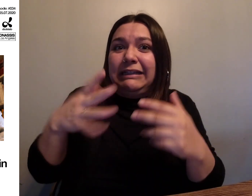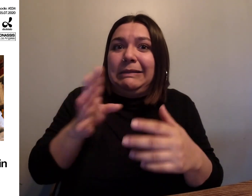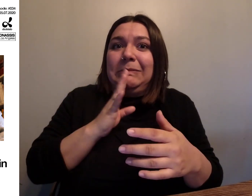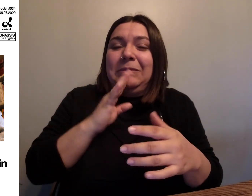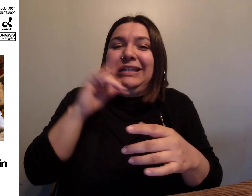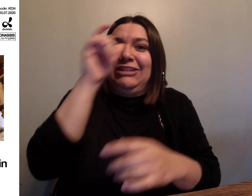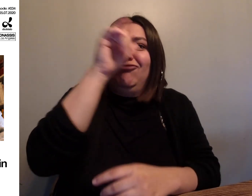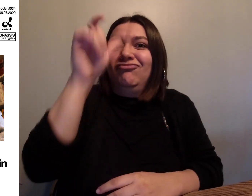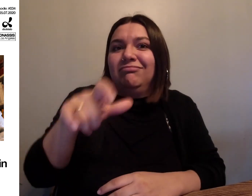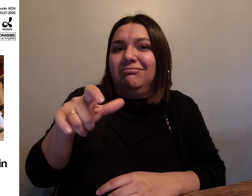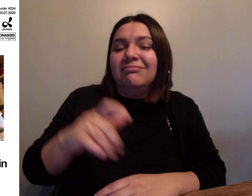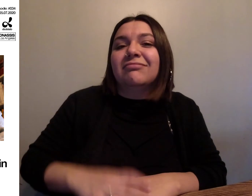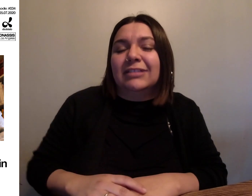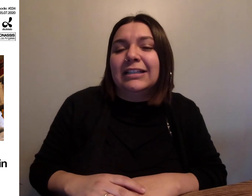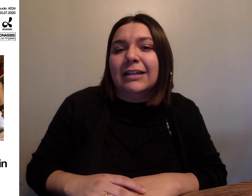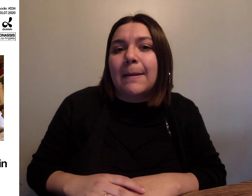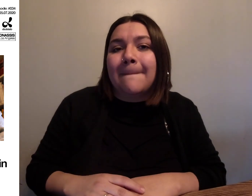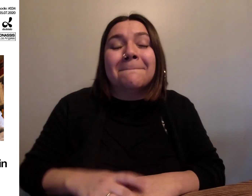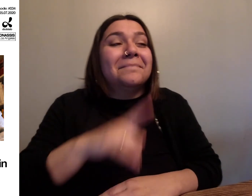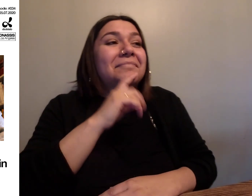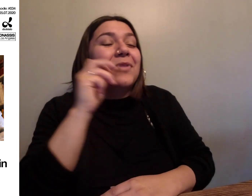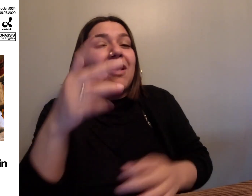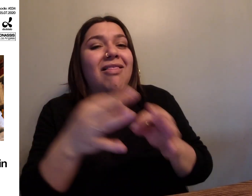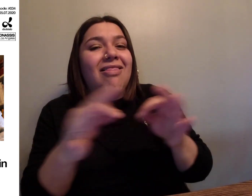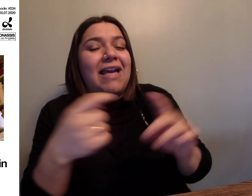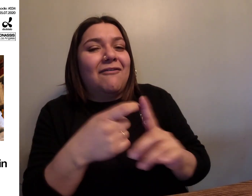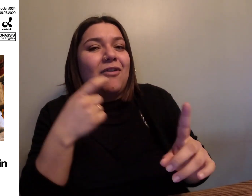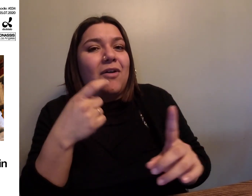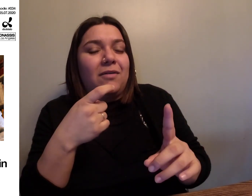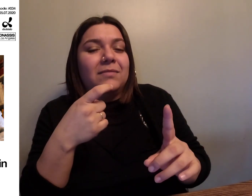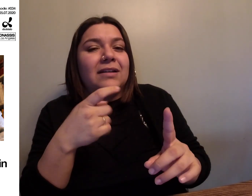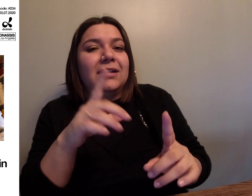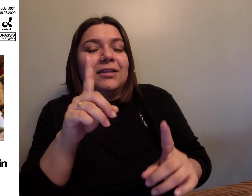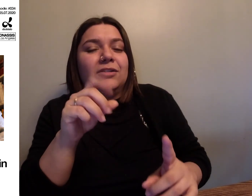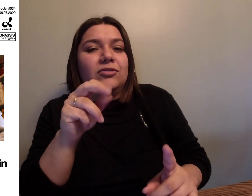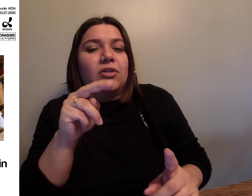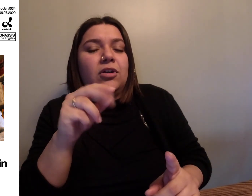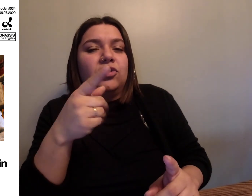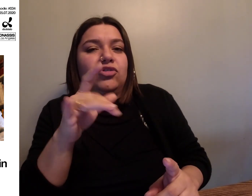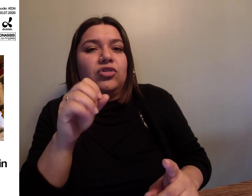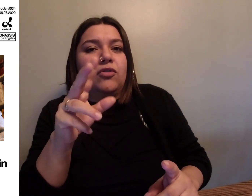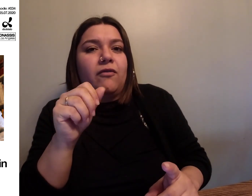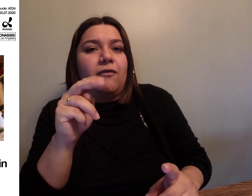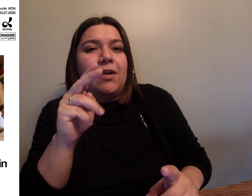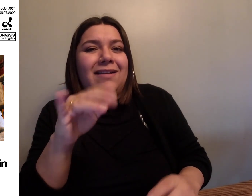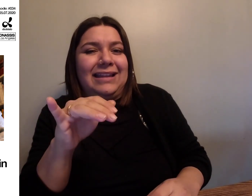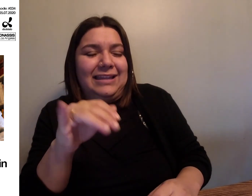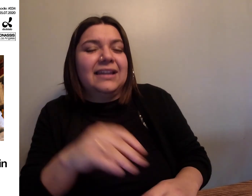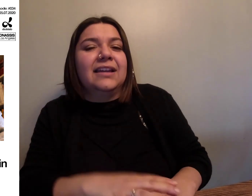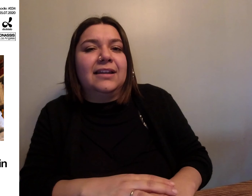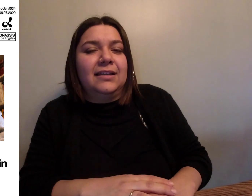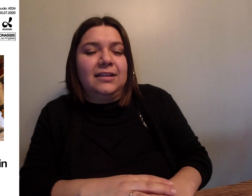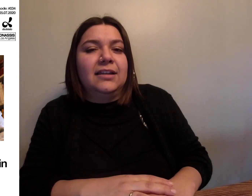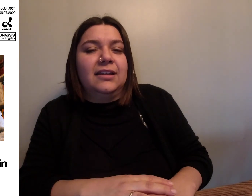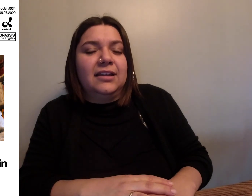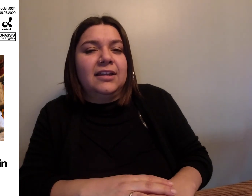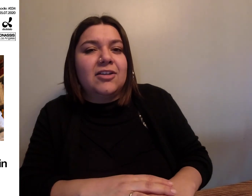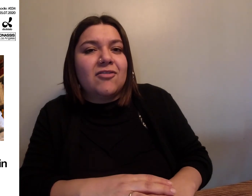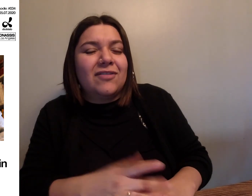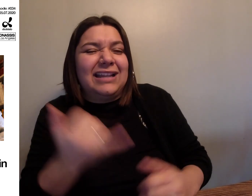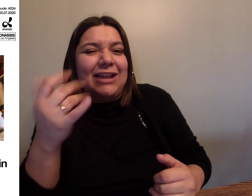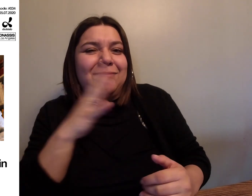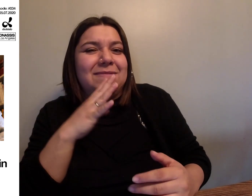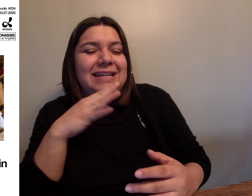lontan, partiam da qui. Yeah. The lines from Don Giovanni that I love so much are repentati,